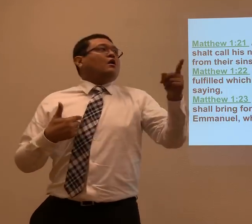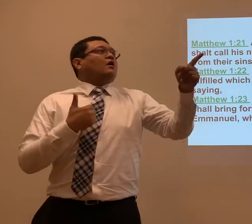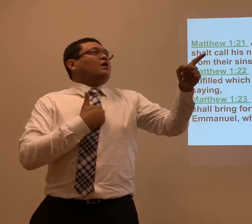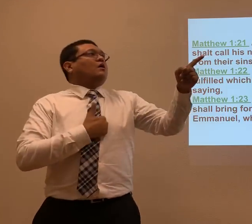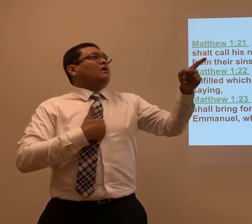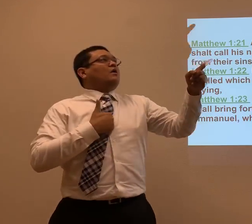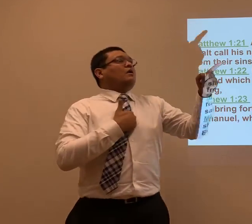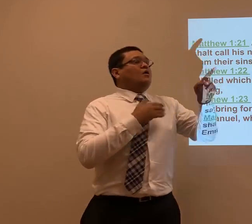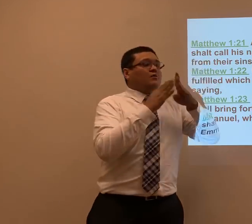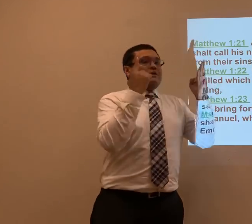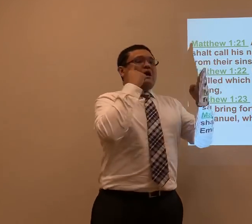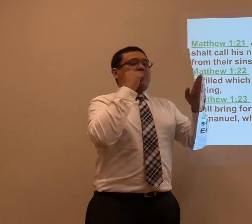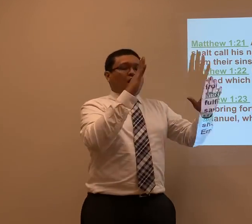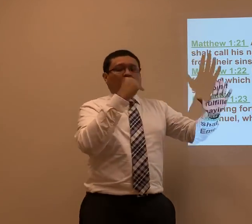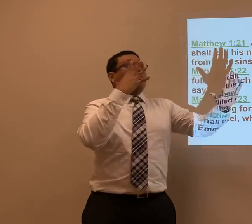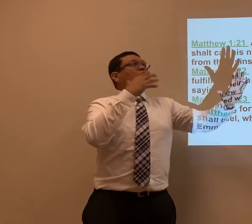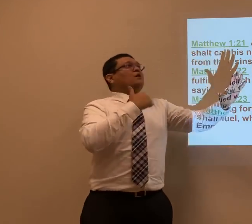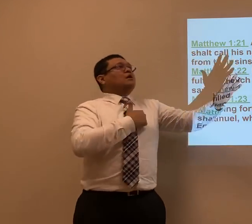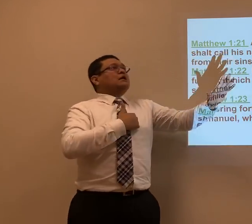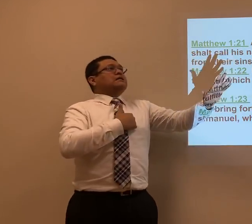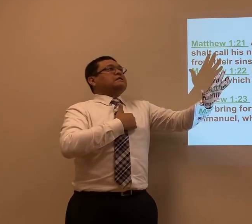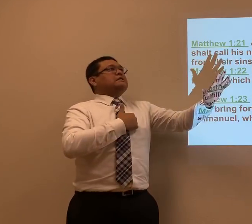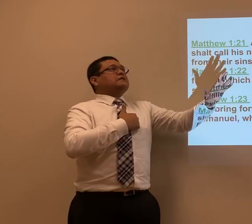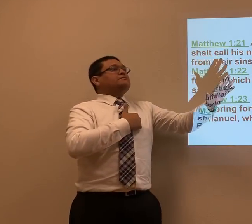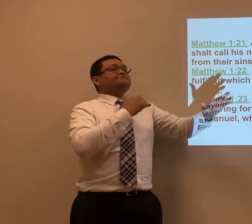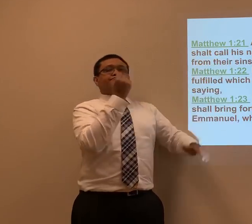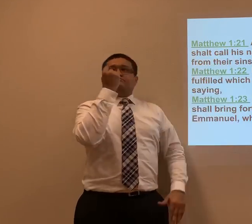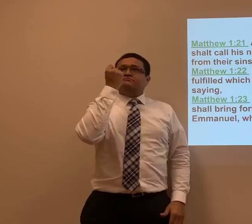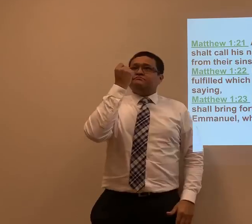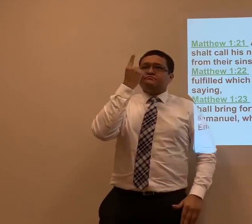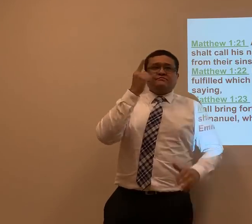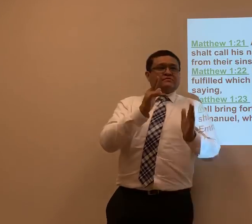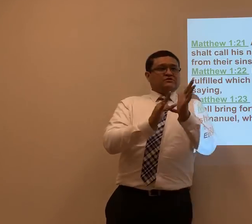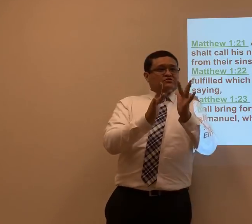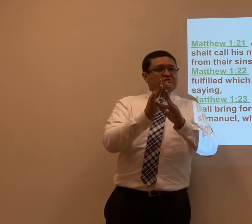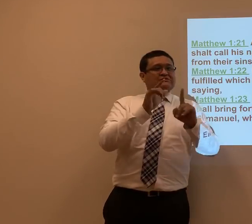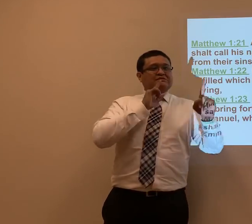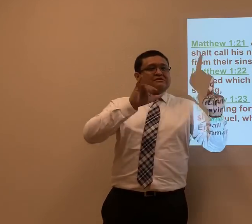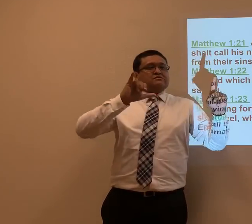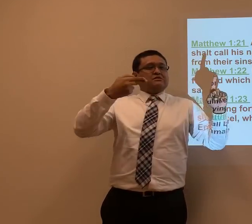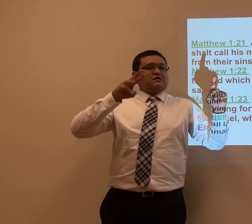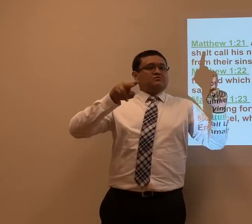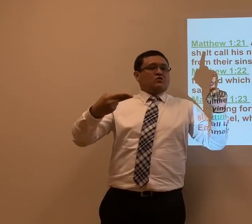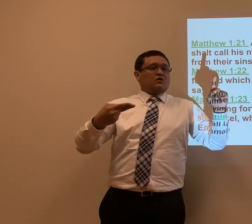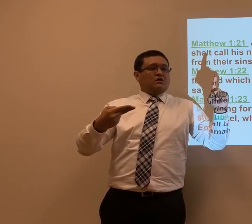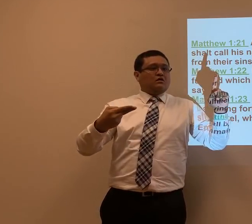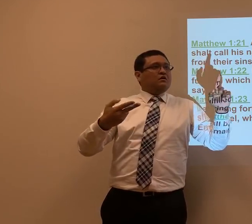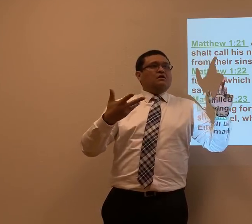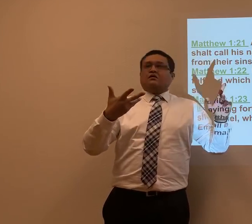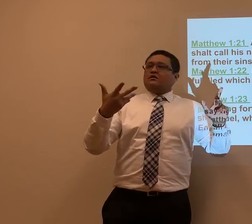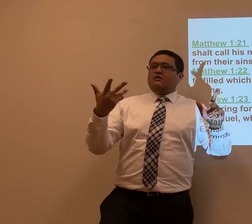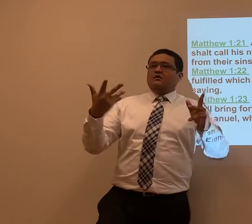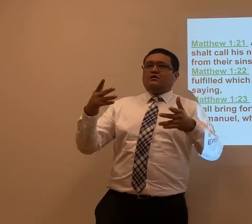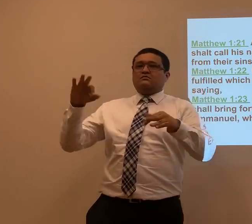time. I am so sorry. And his eyes were enlightened, and he understood the truth, that Jesus is Yahweh. Jesus was